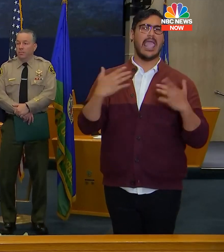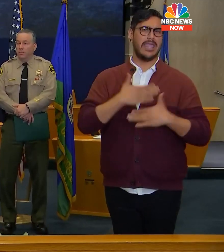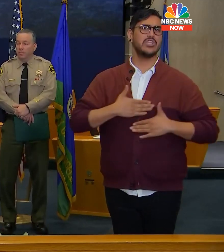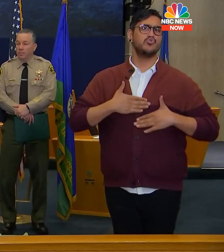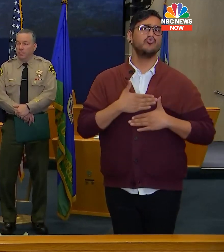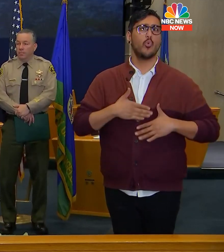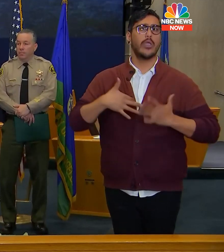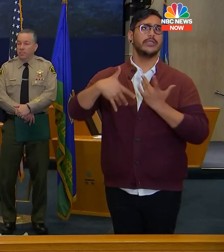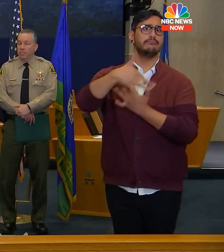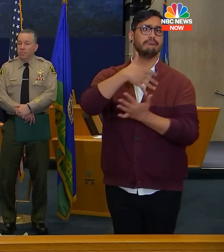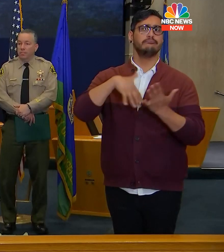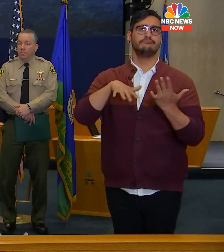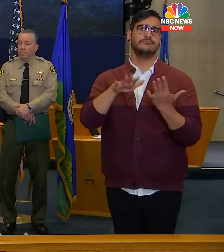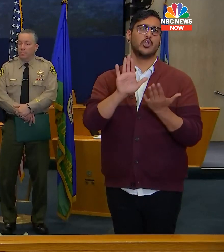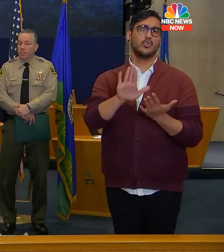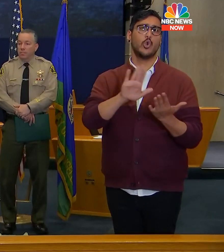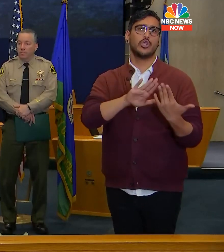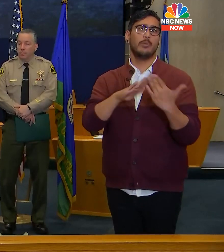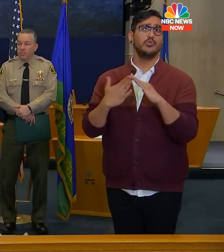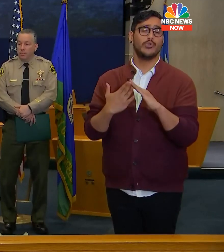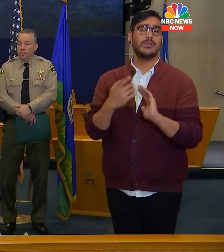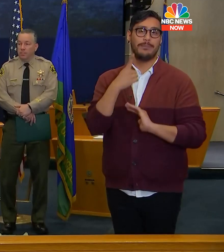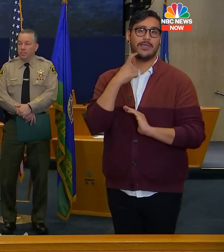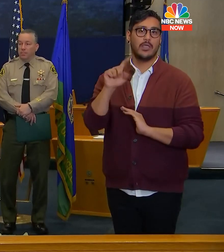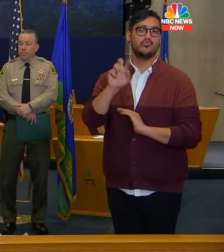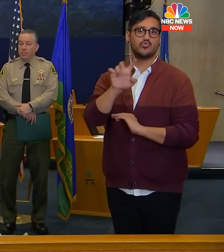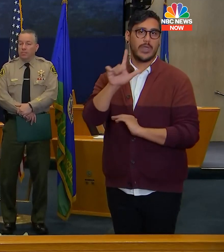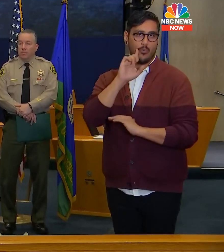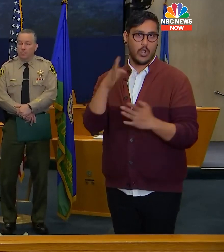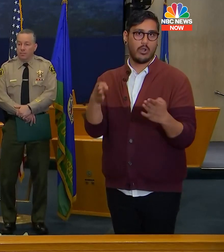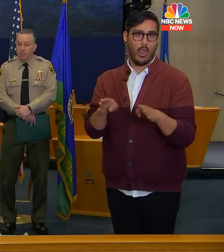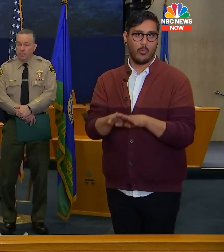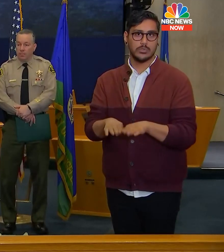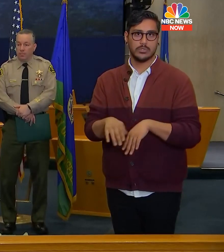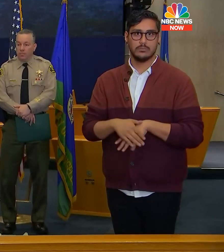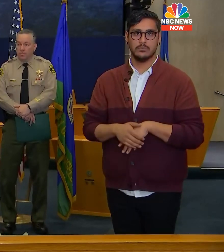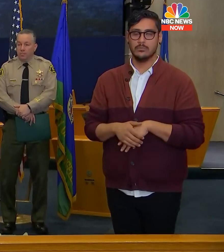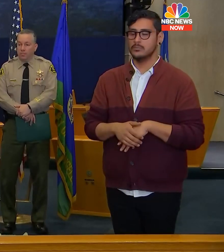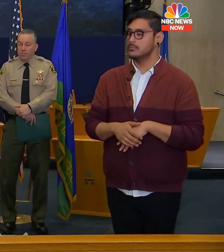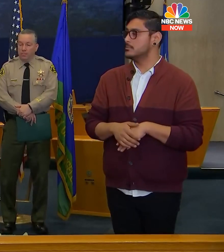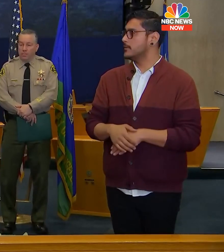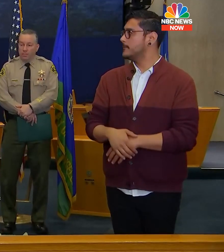are going to be closed until determined. So with that, do you want to answer the question regarding hospitalization?